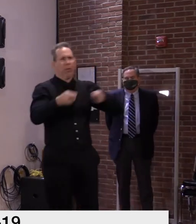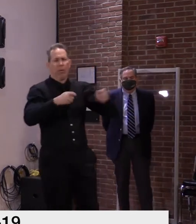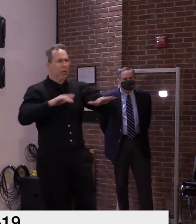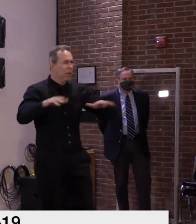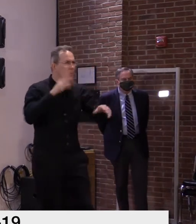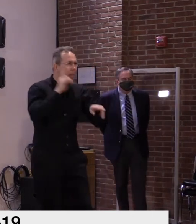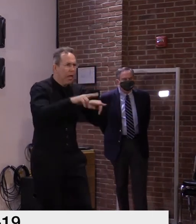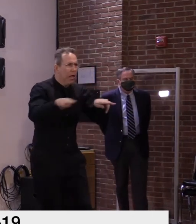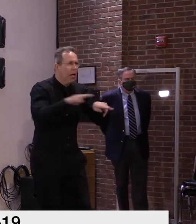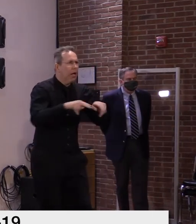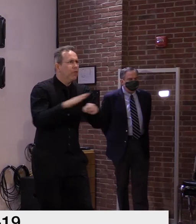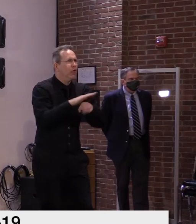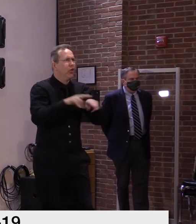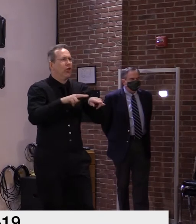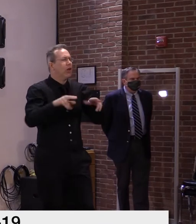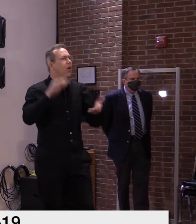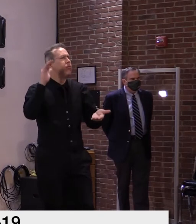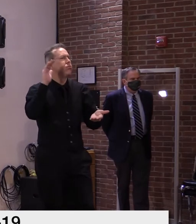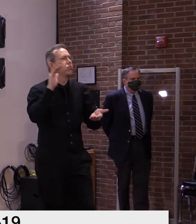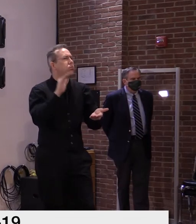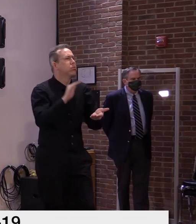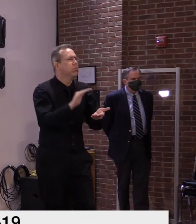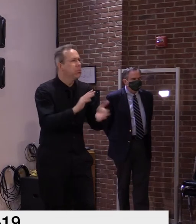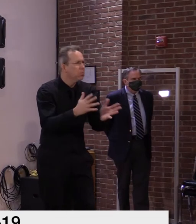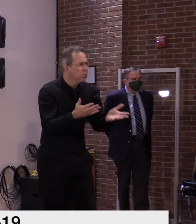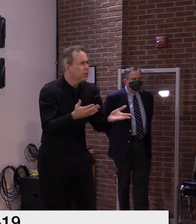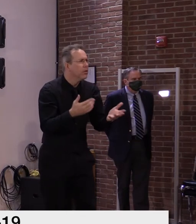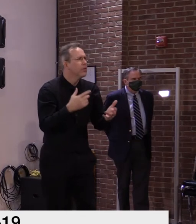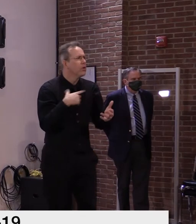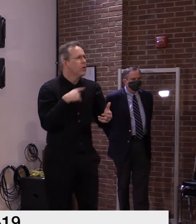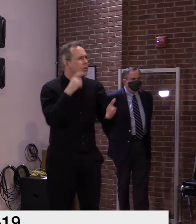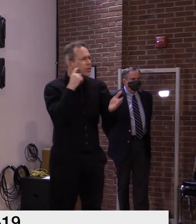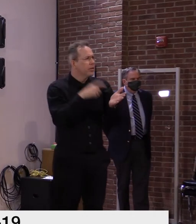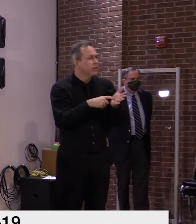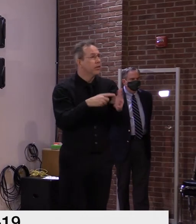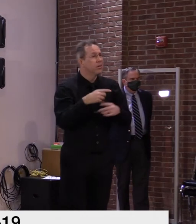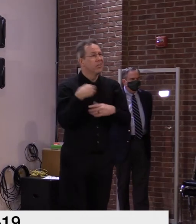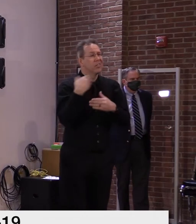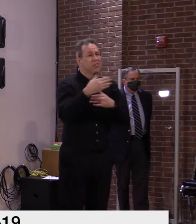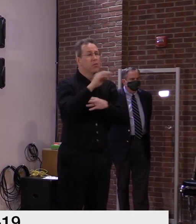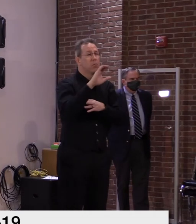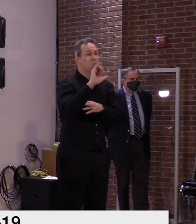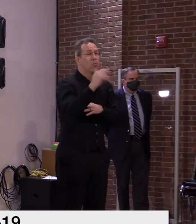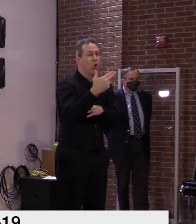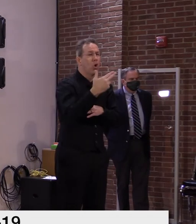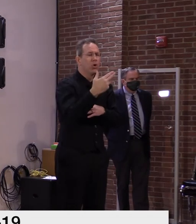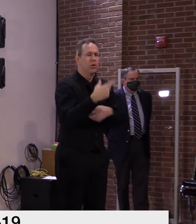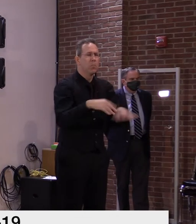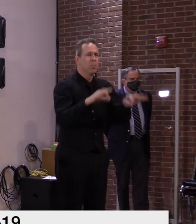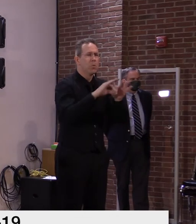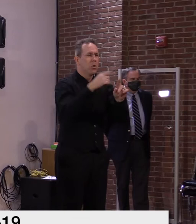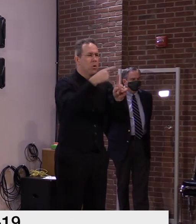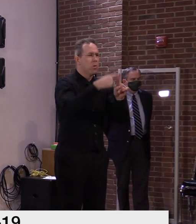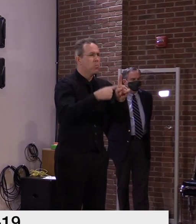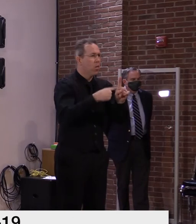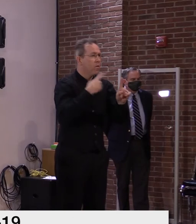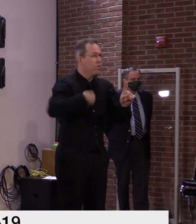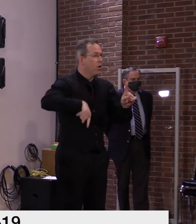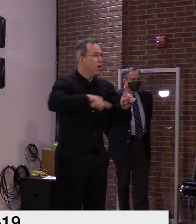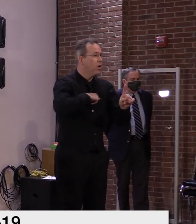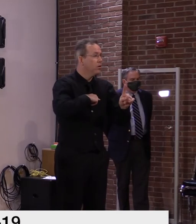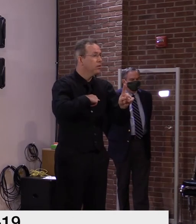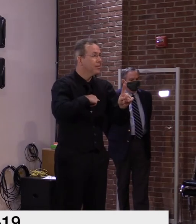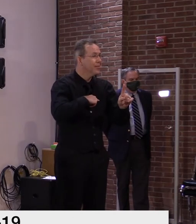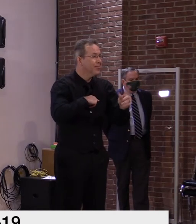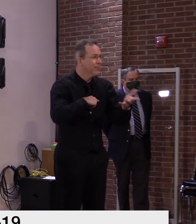places, because I really think the month of March is going to be a critical month for us all. We're going to have